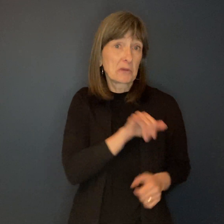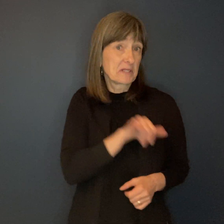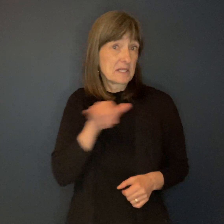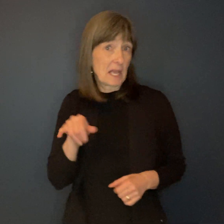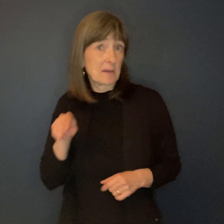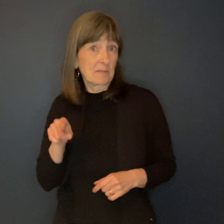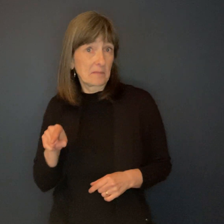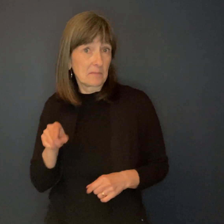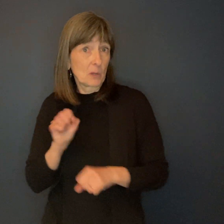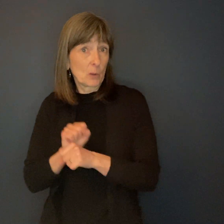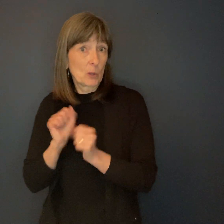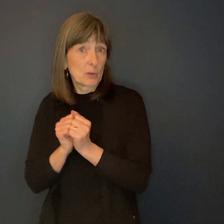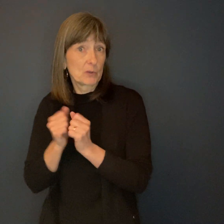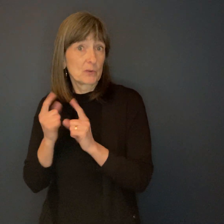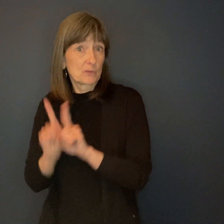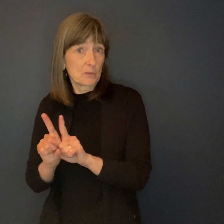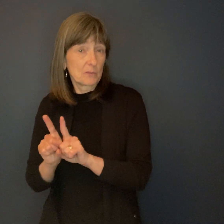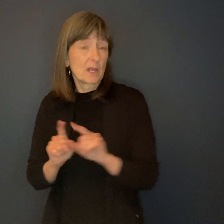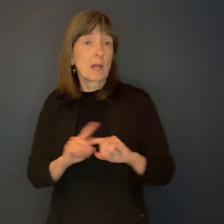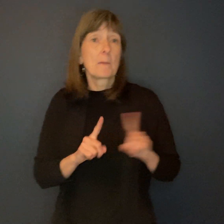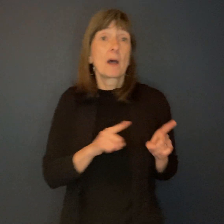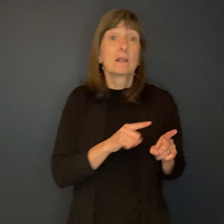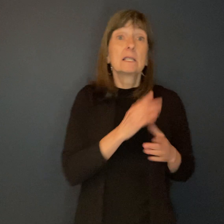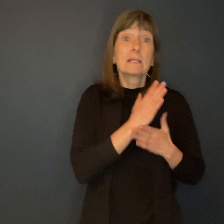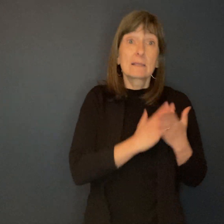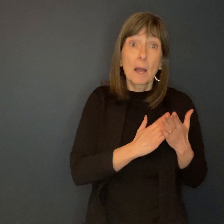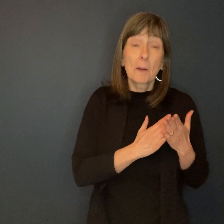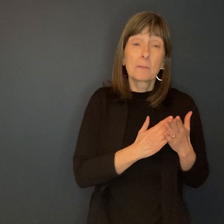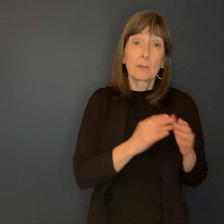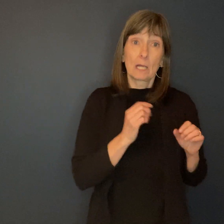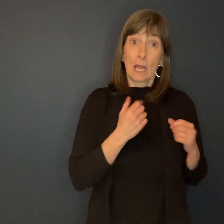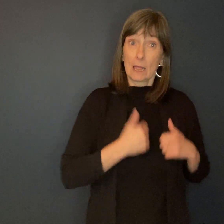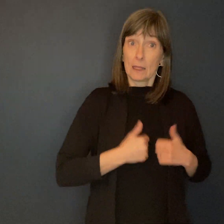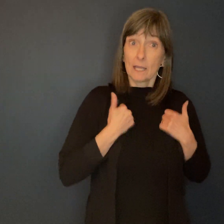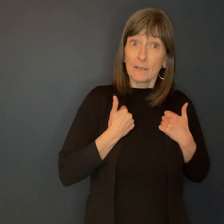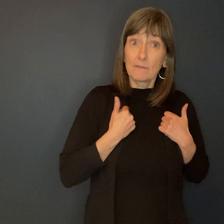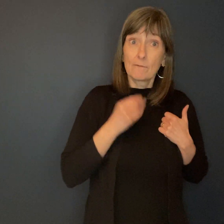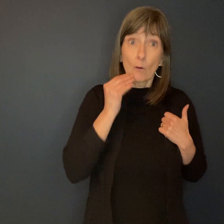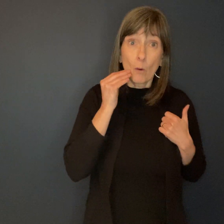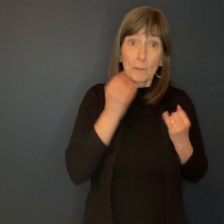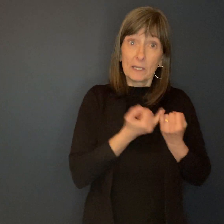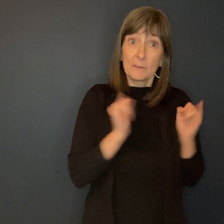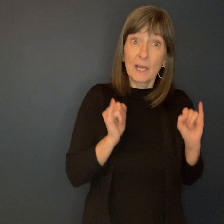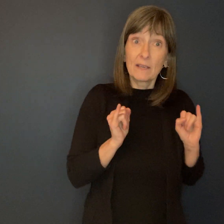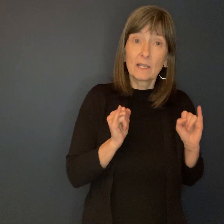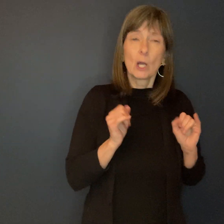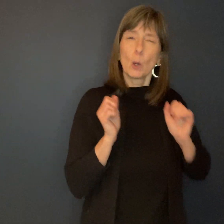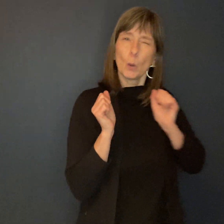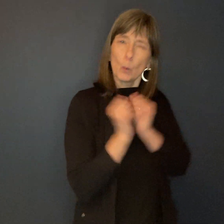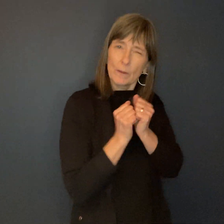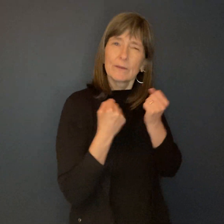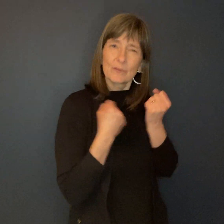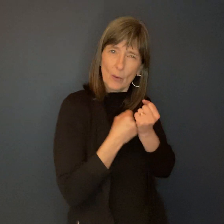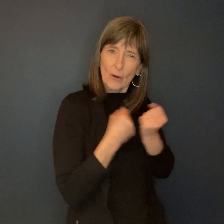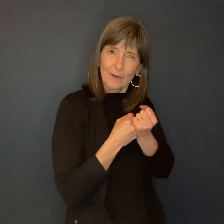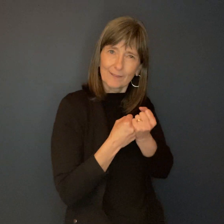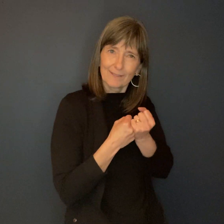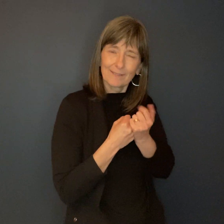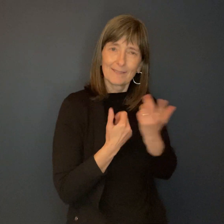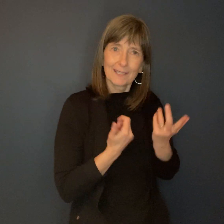people are able to live independently with support. So when we're talking about people living in the community, we're not saying that you